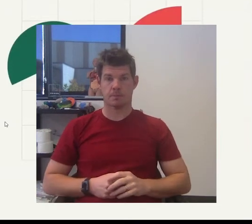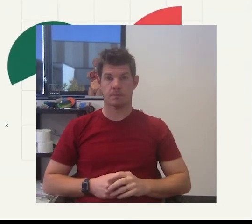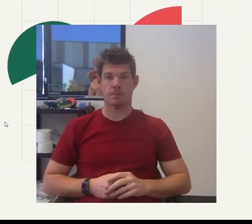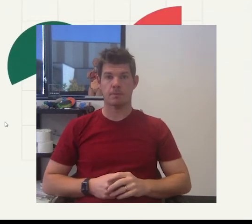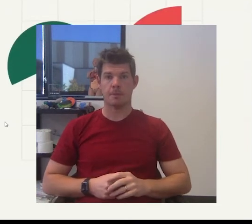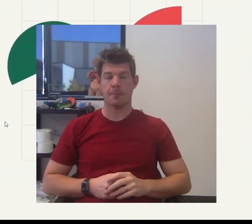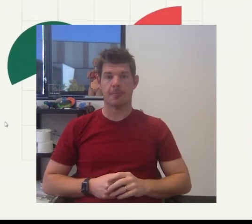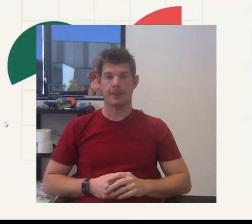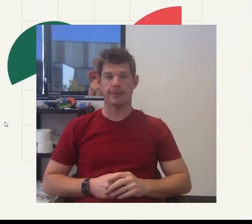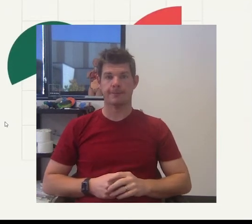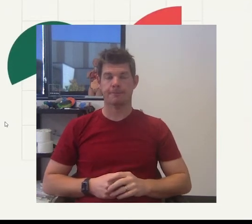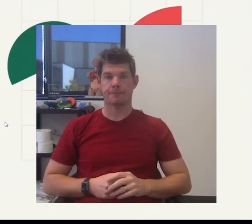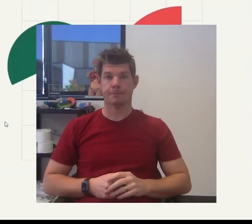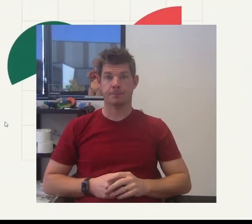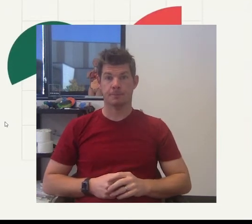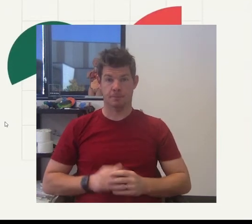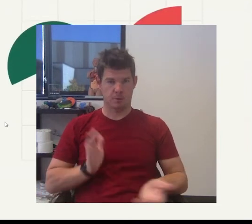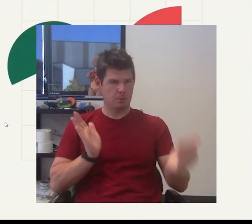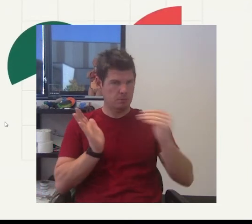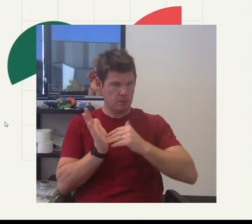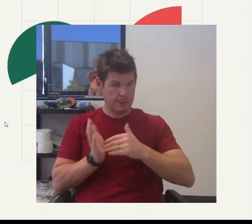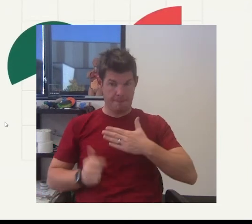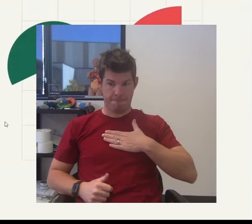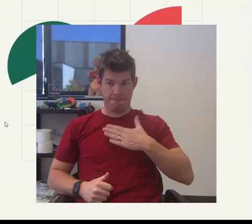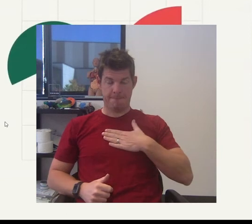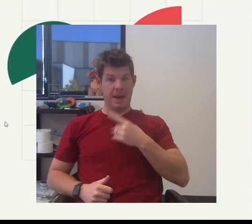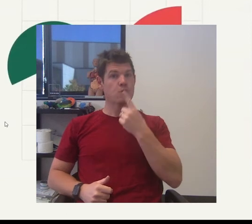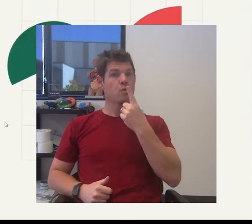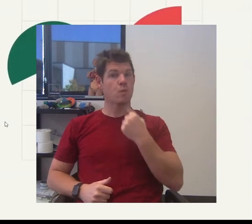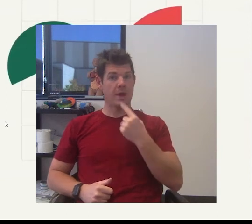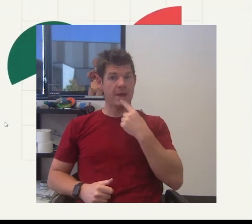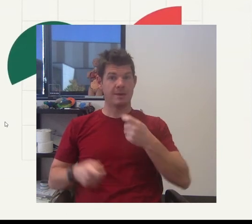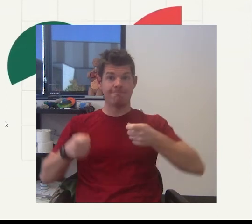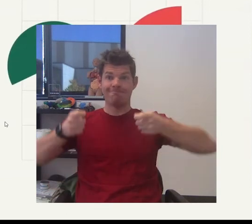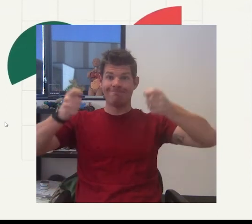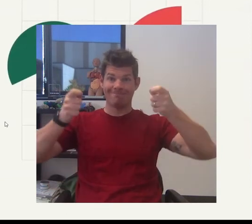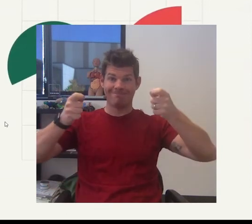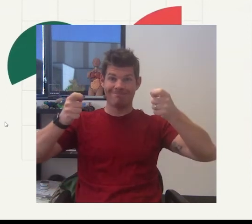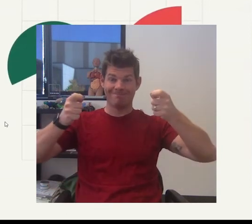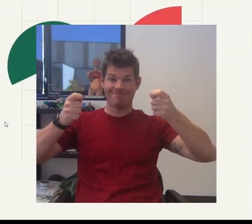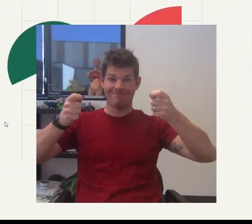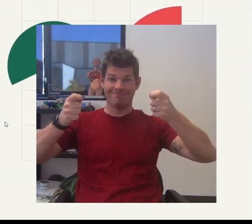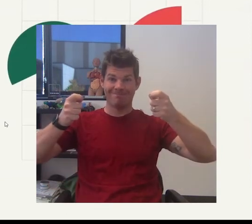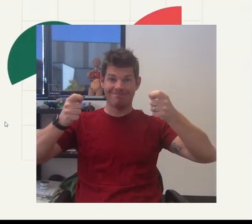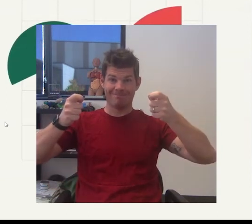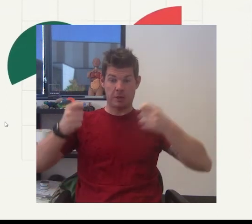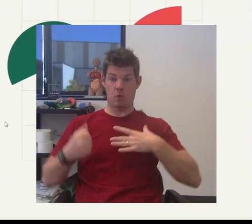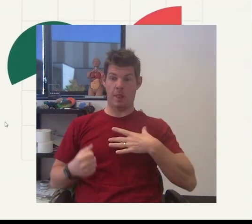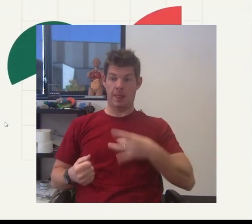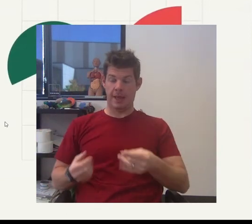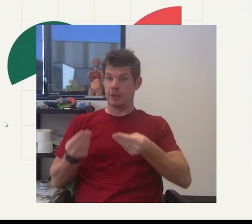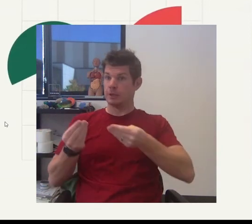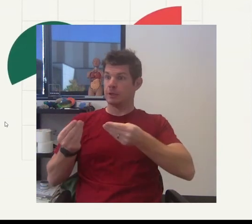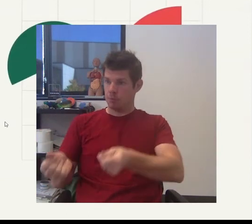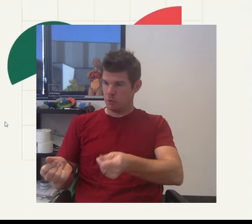item that they have and they're going to hold it up to their camera. You're going to block your camera basically with your blue, leave enough light so that we